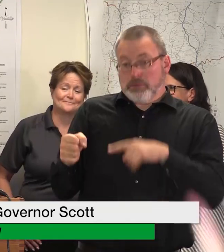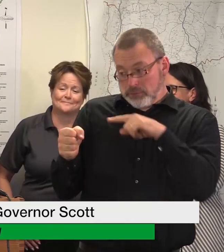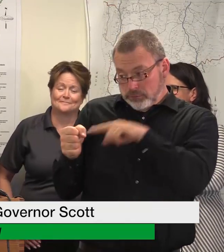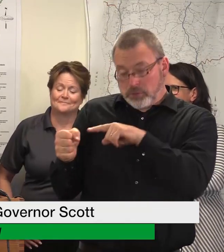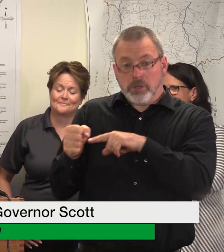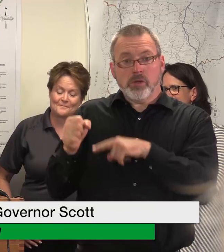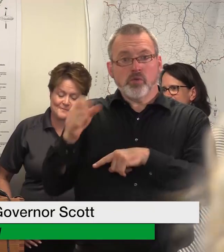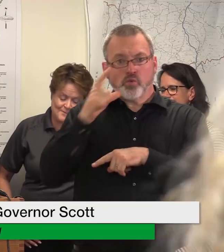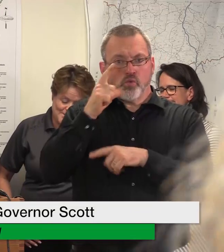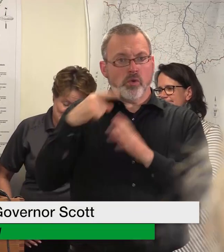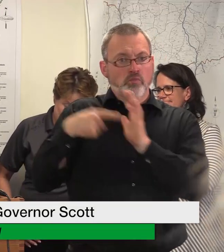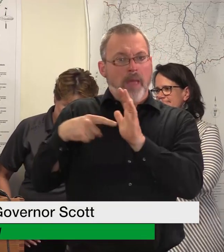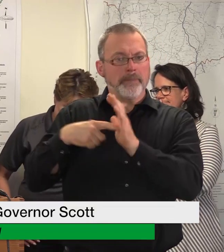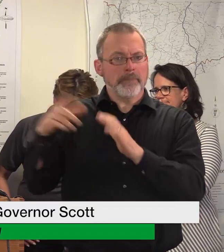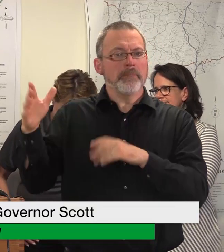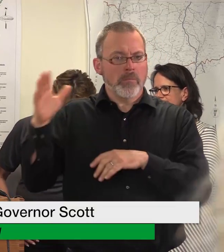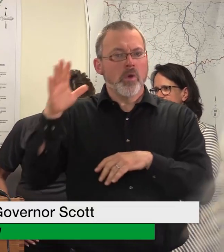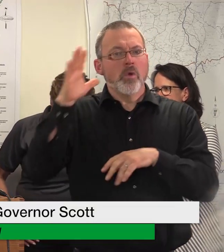on the point on